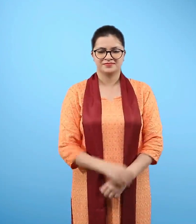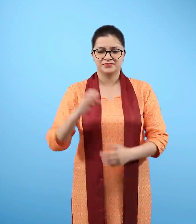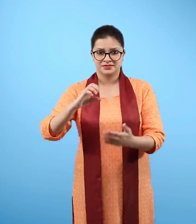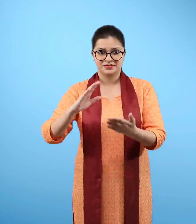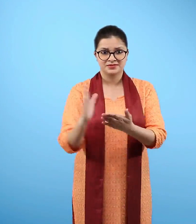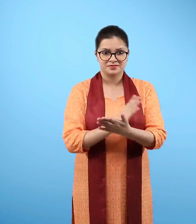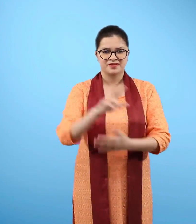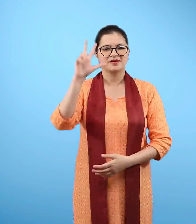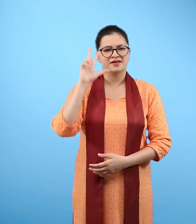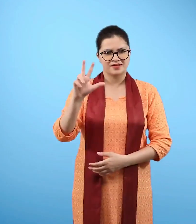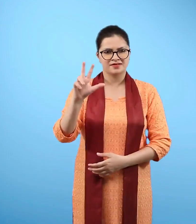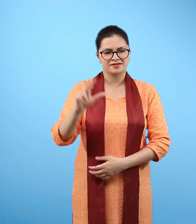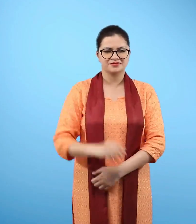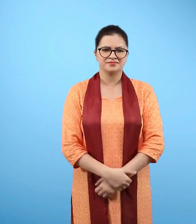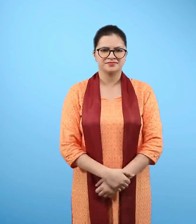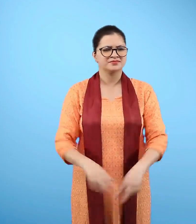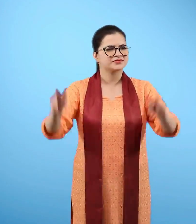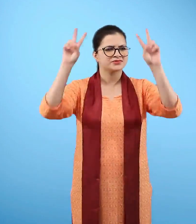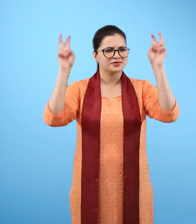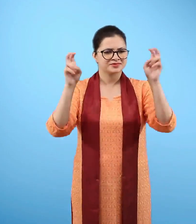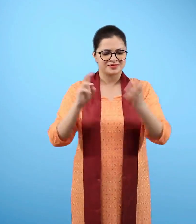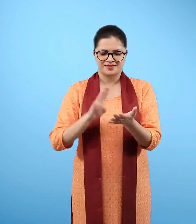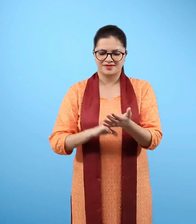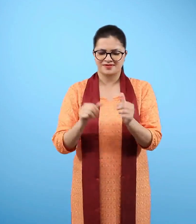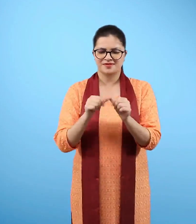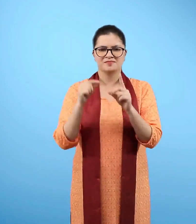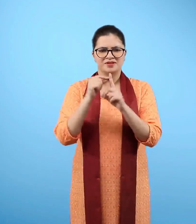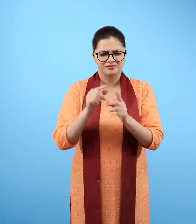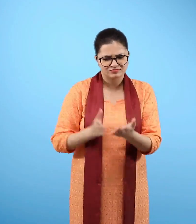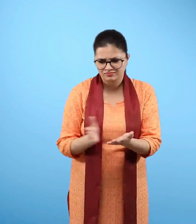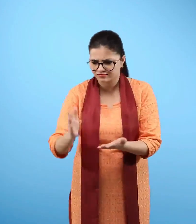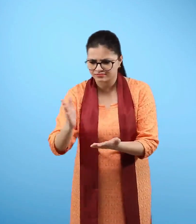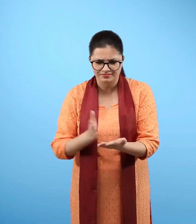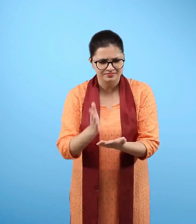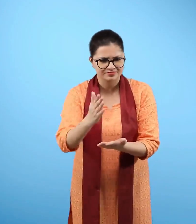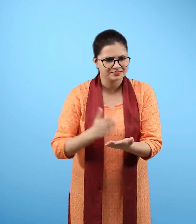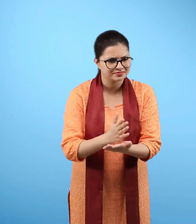This is the Chapter 8, Mapping Your Way. Part 1.